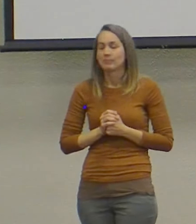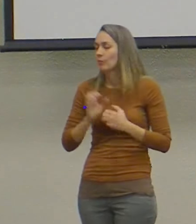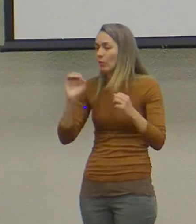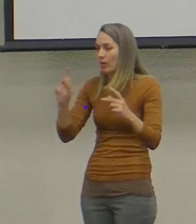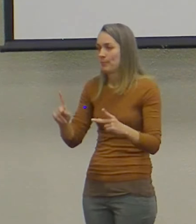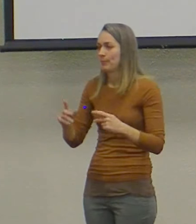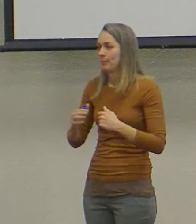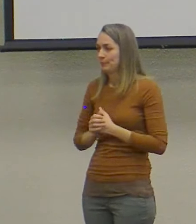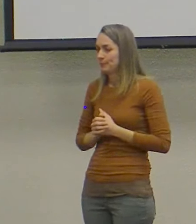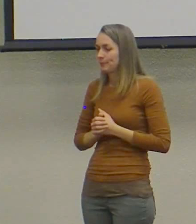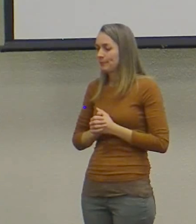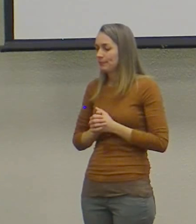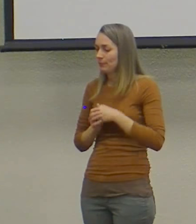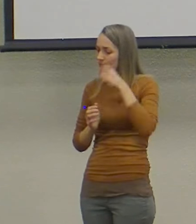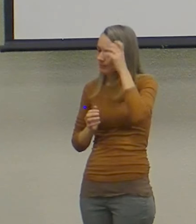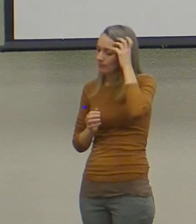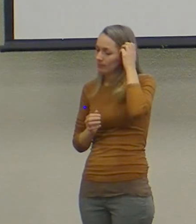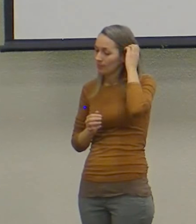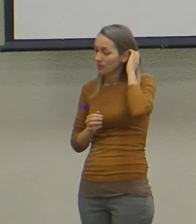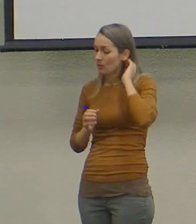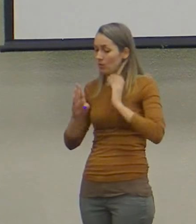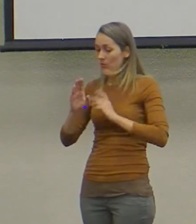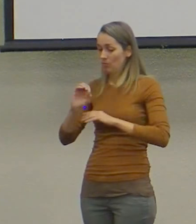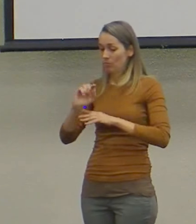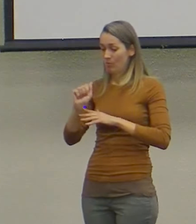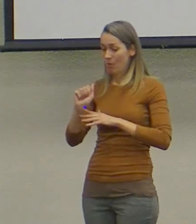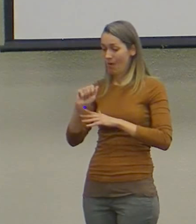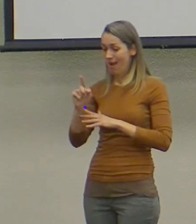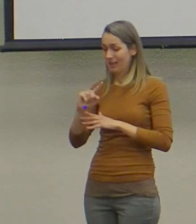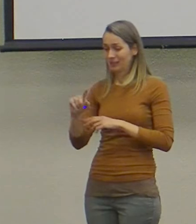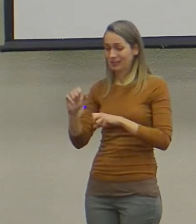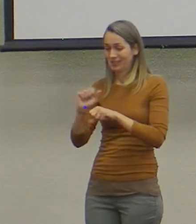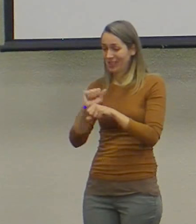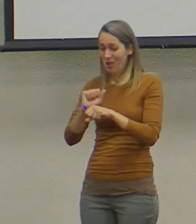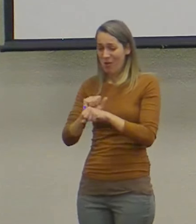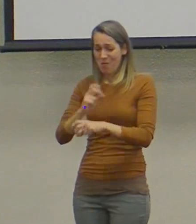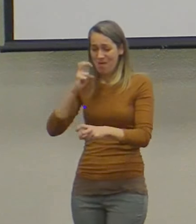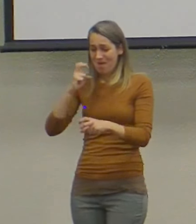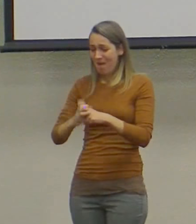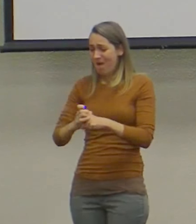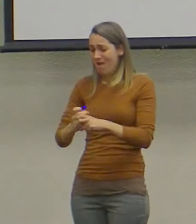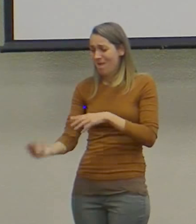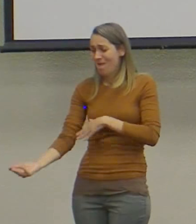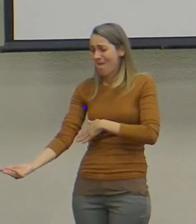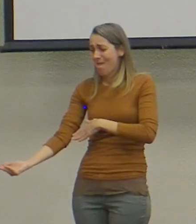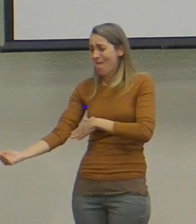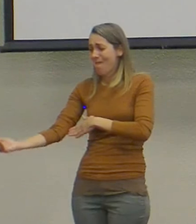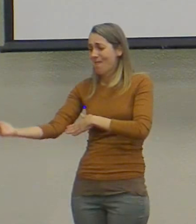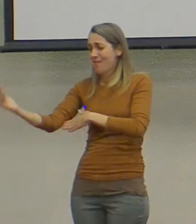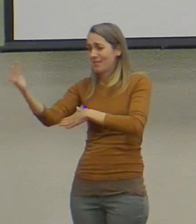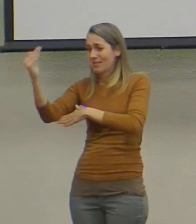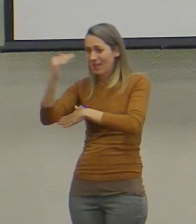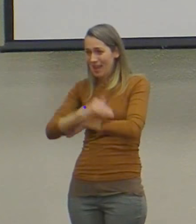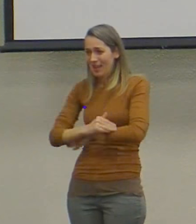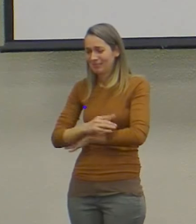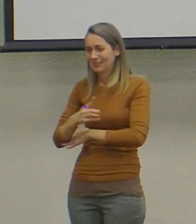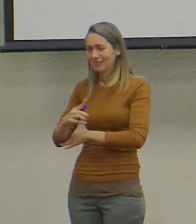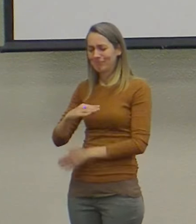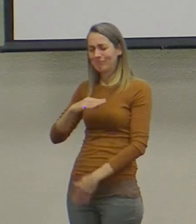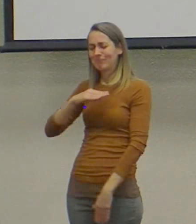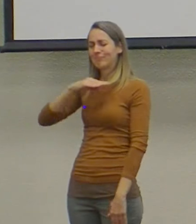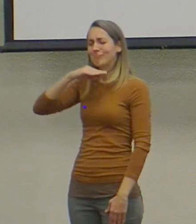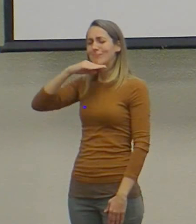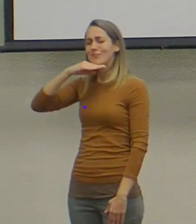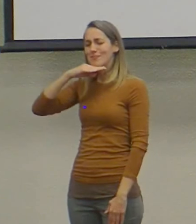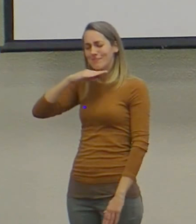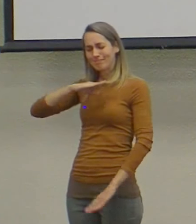Okay. You see, Boaz had worked hard all day. He was well fed, satisfied. He found a